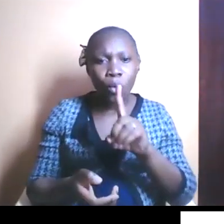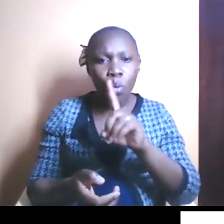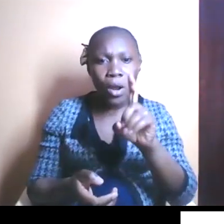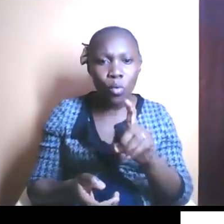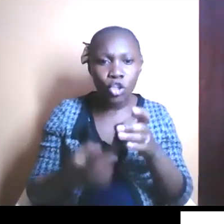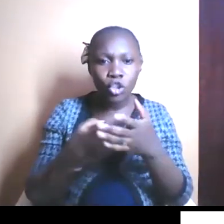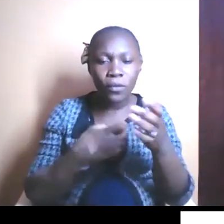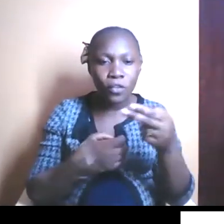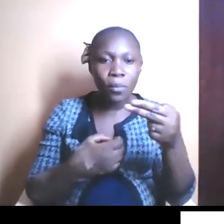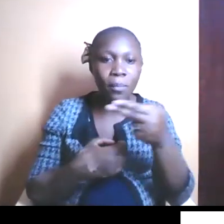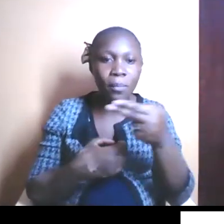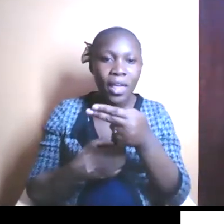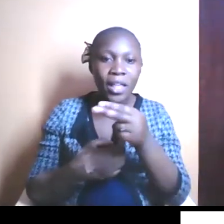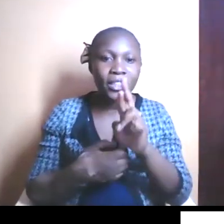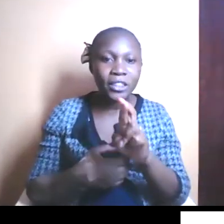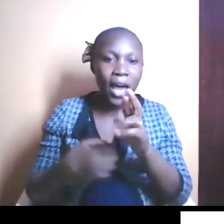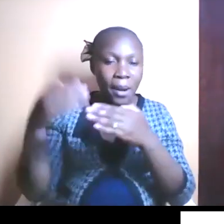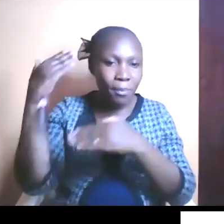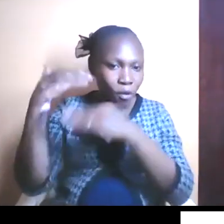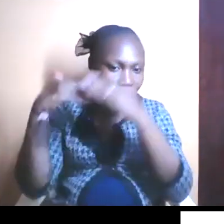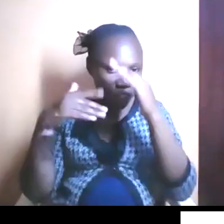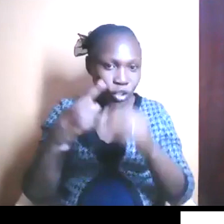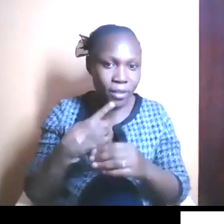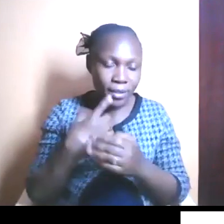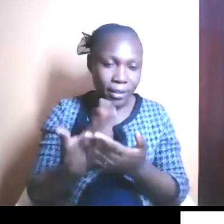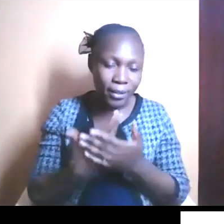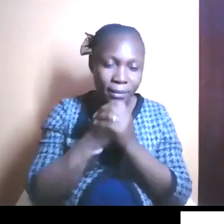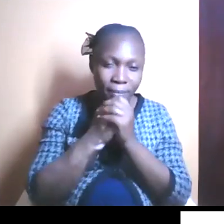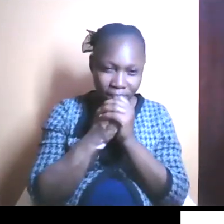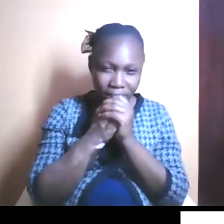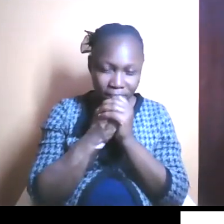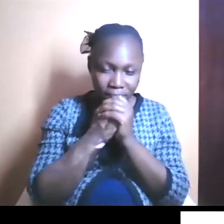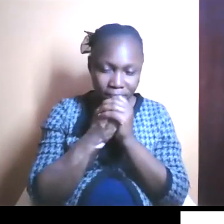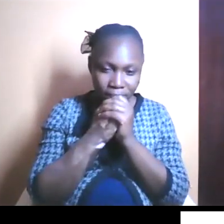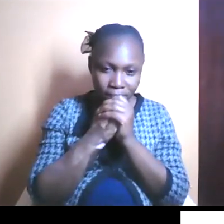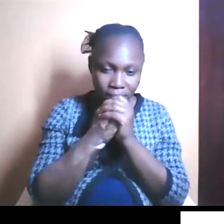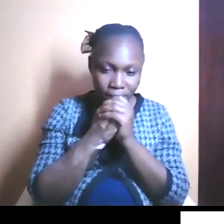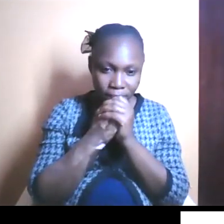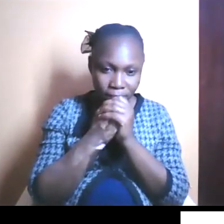professional who says that, I'm just trying to go back to it.